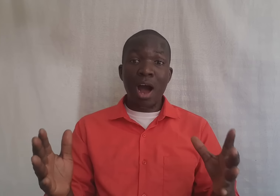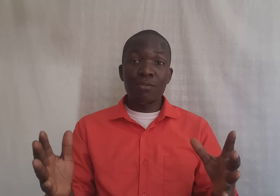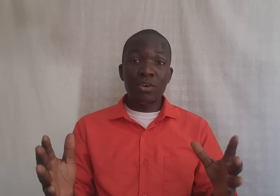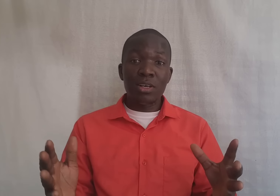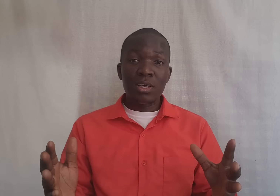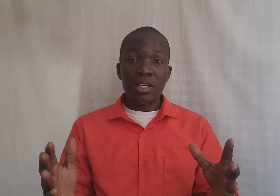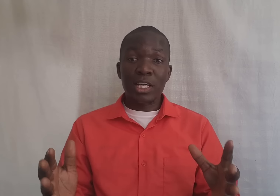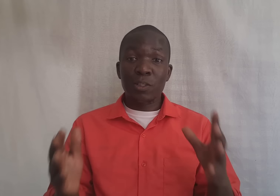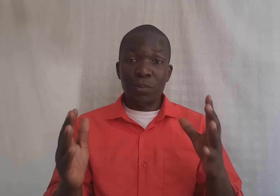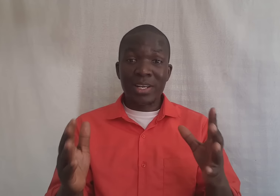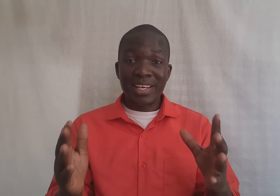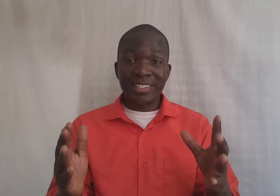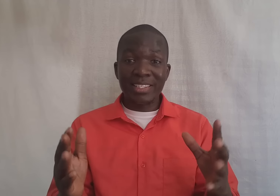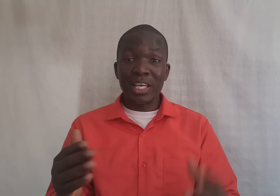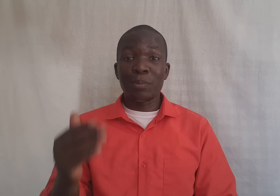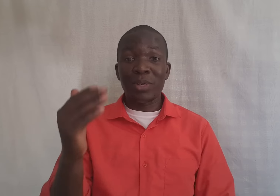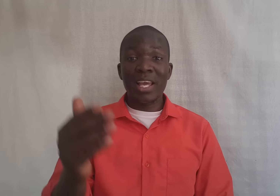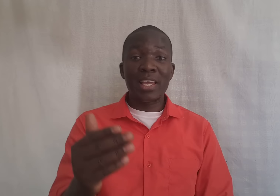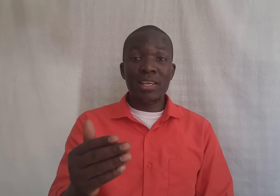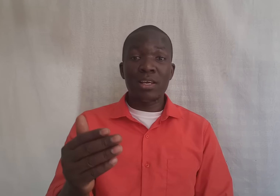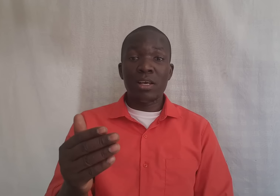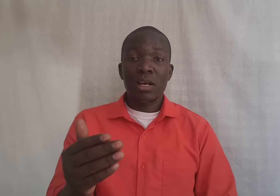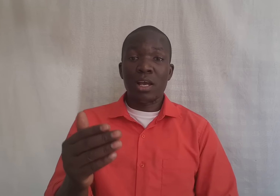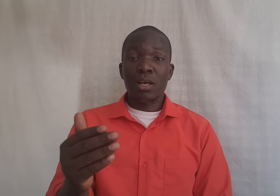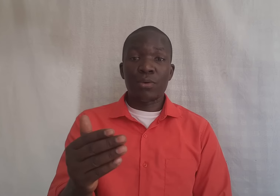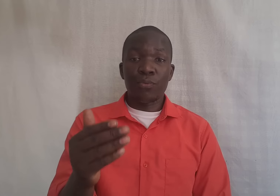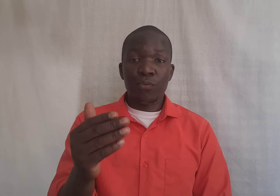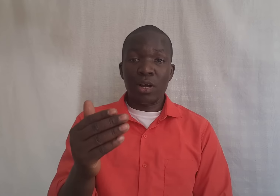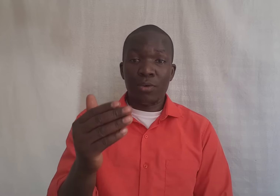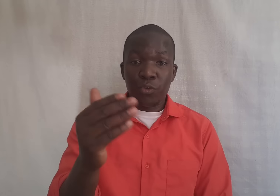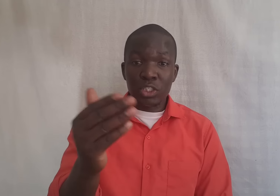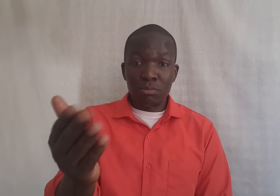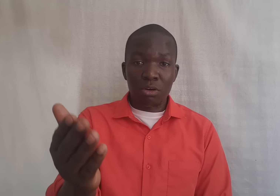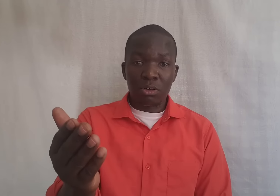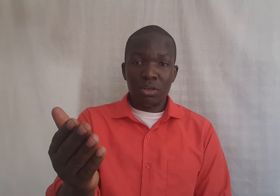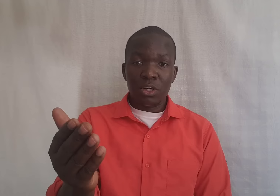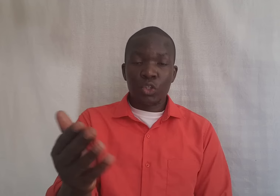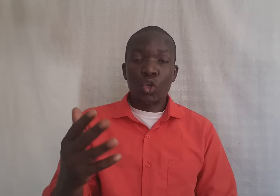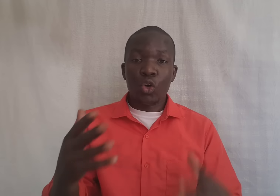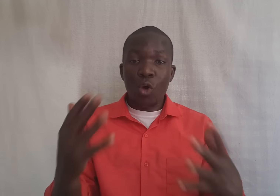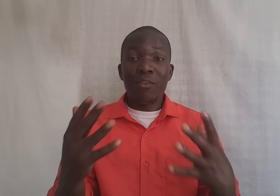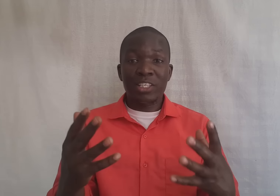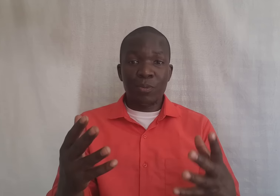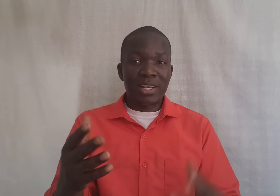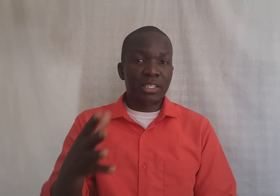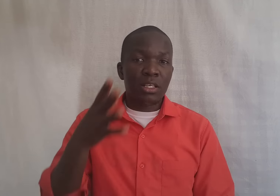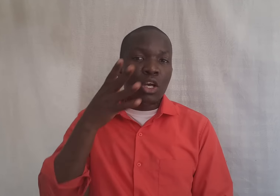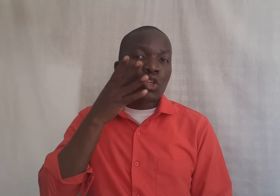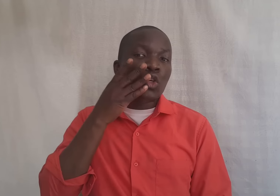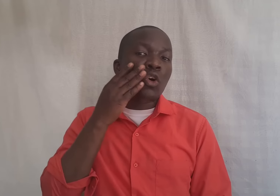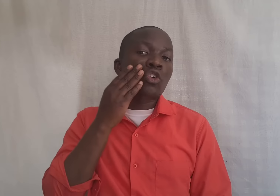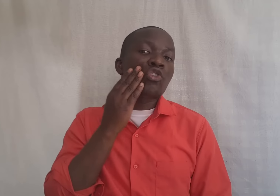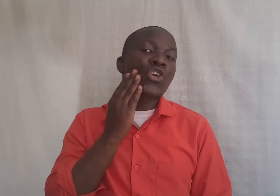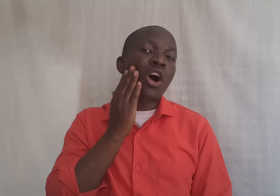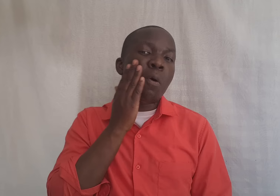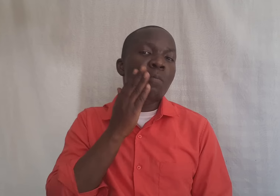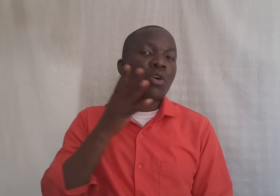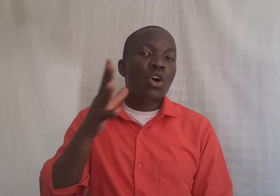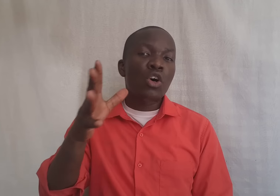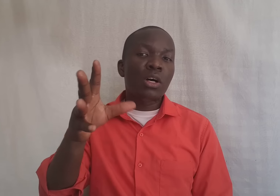have experience in playing football. So you have experience. So here,